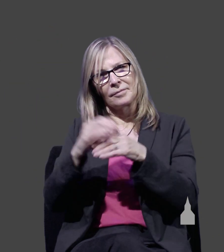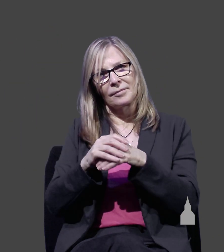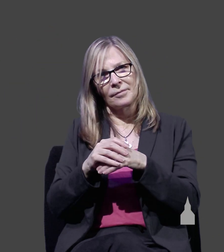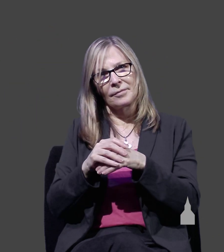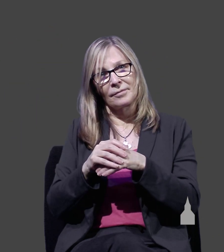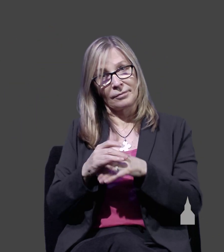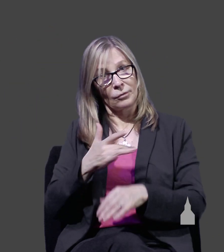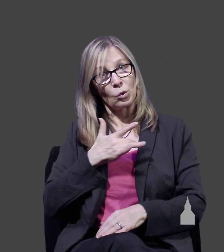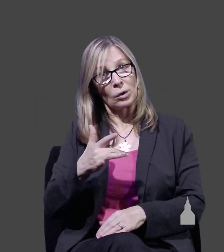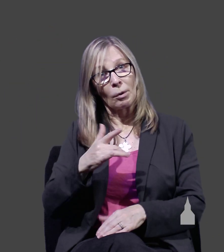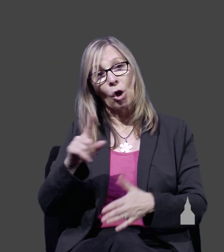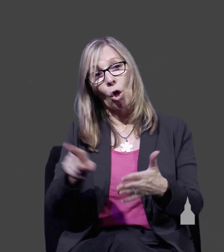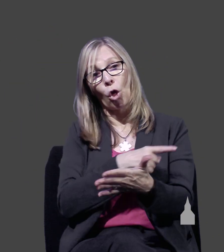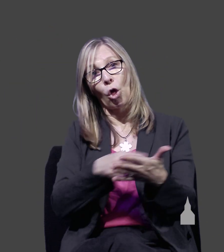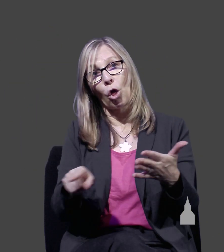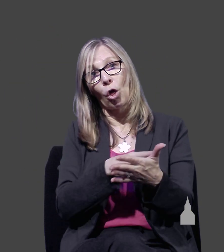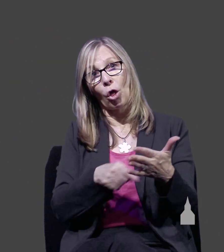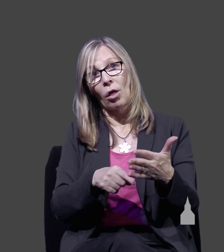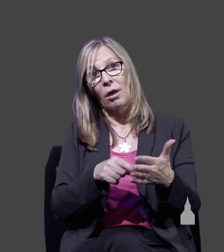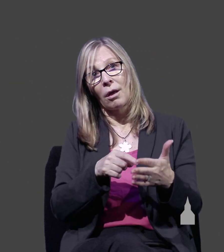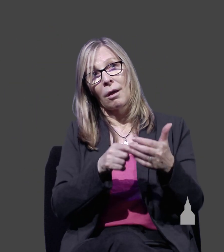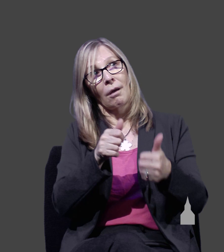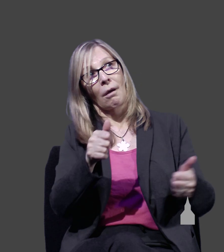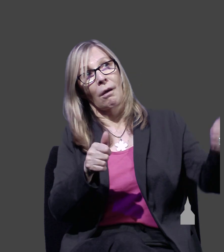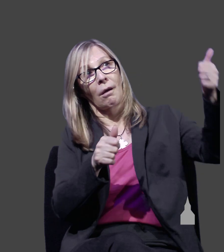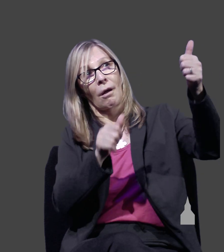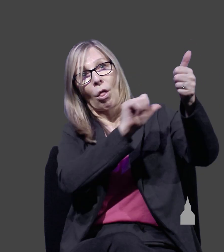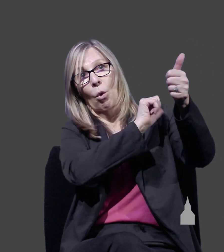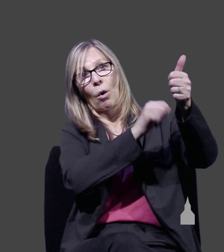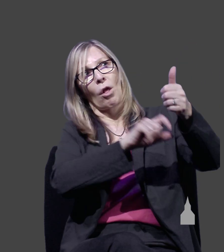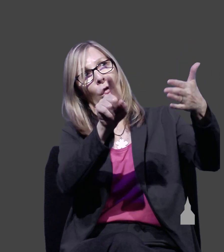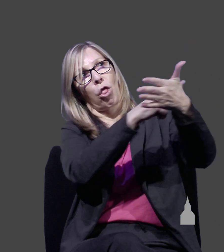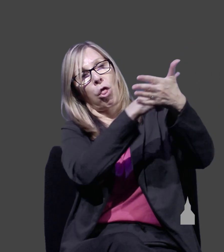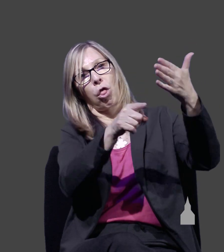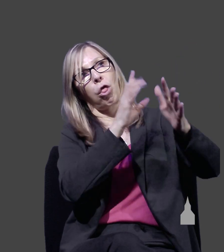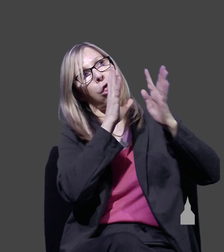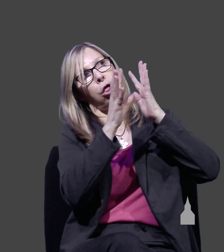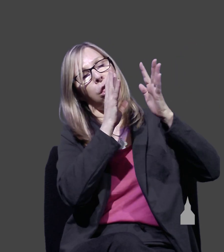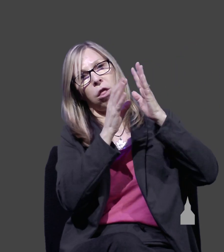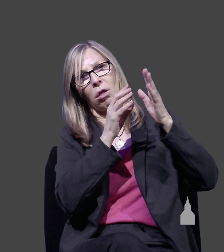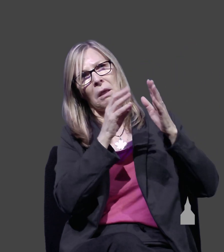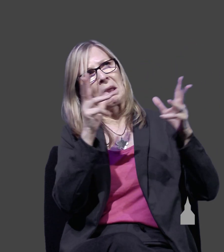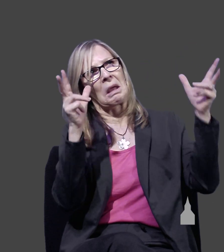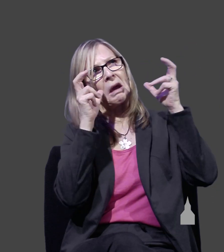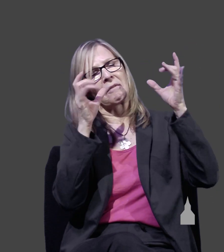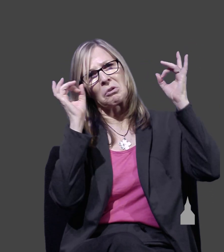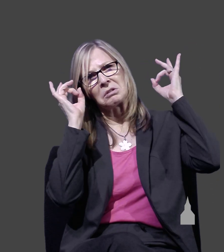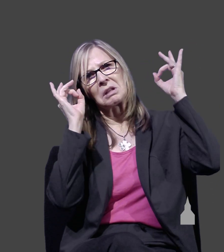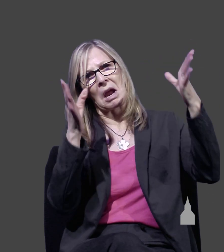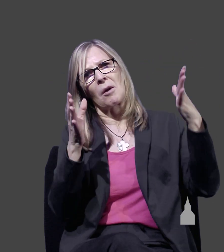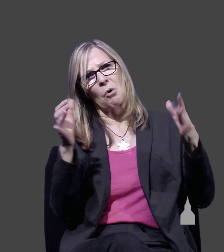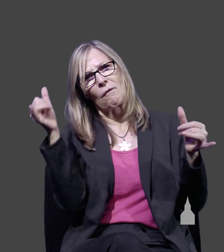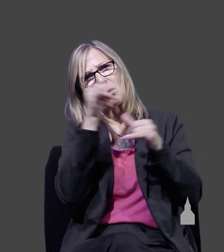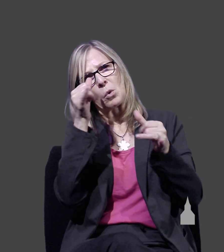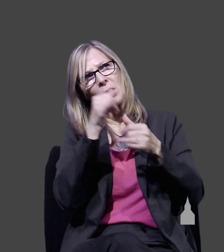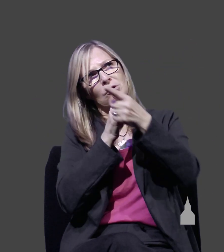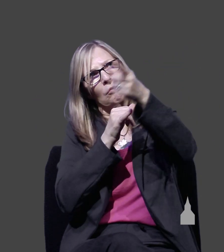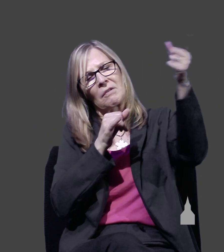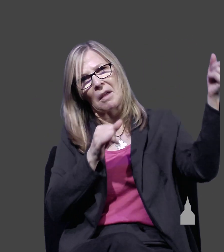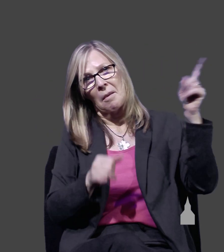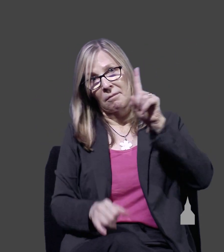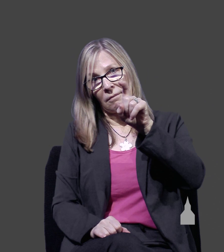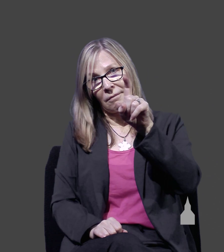You spend time criticizing those in authority over you and talking about how evil and terrible and foolish they